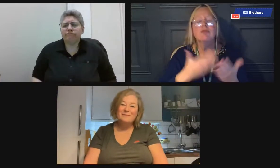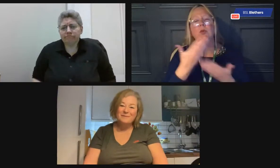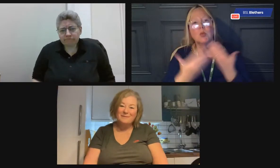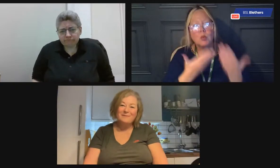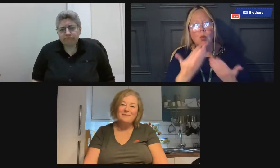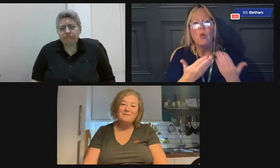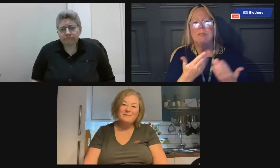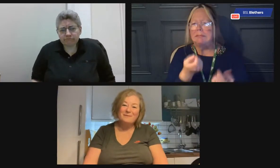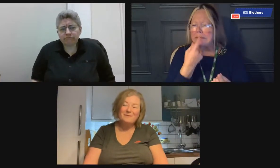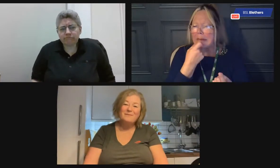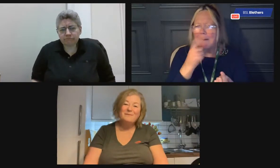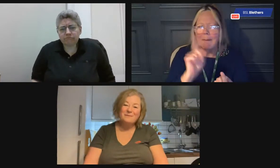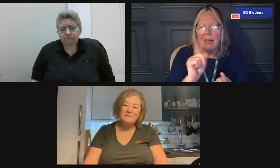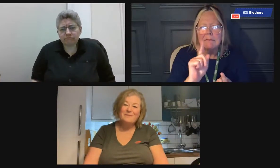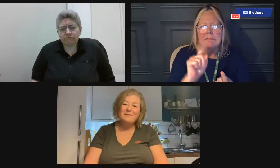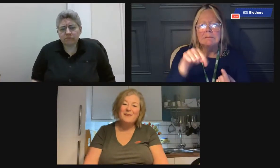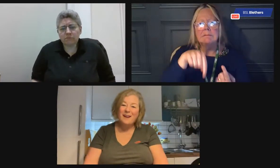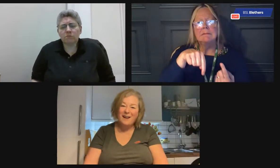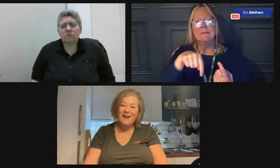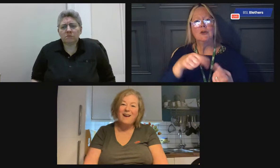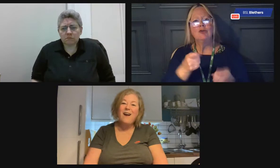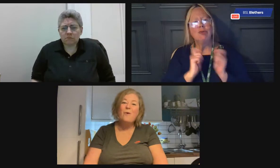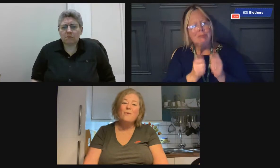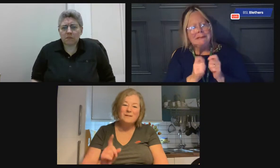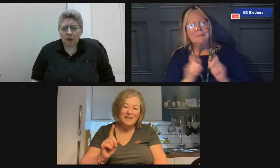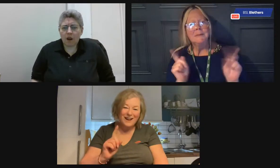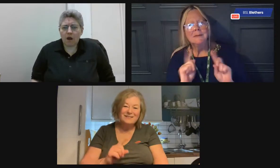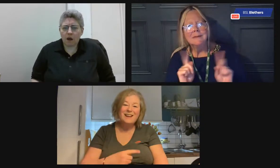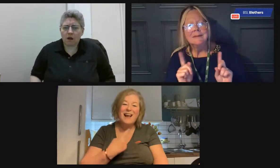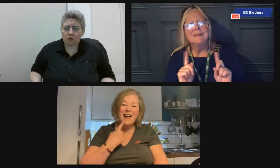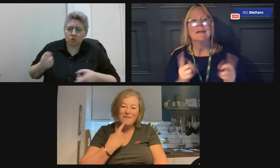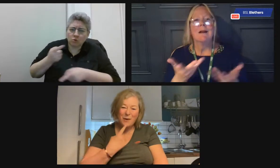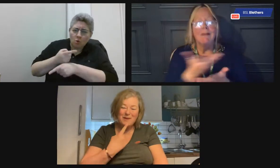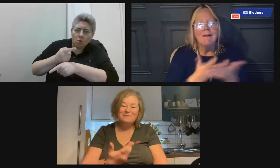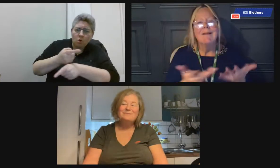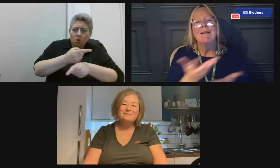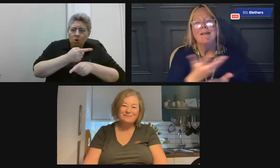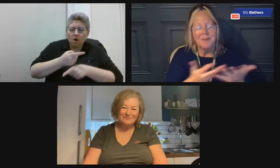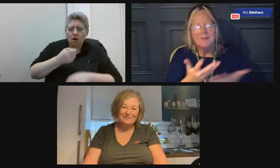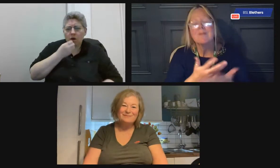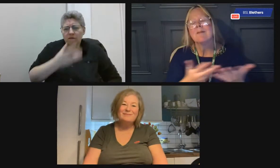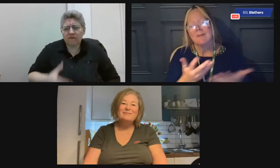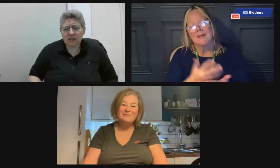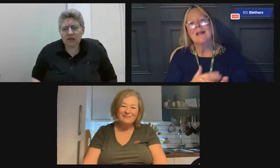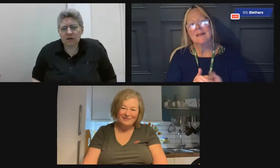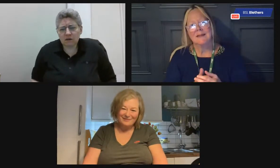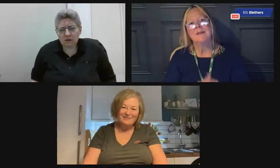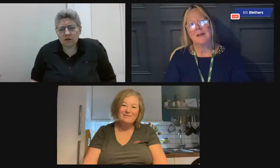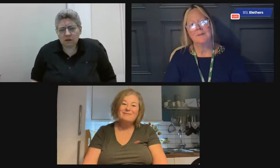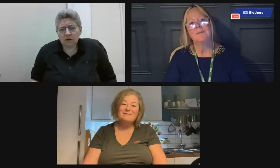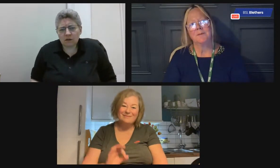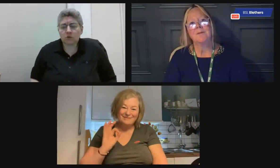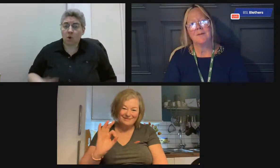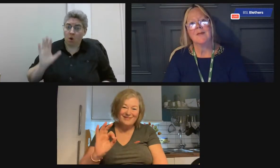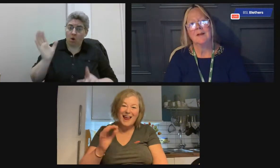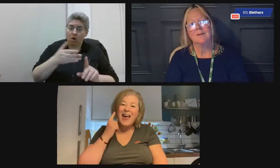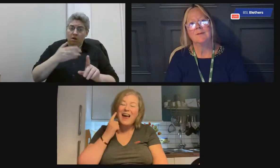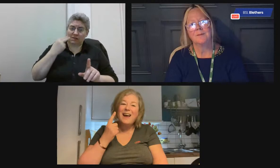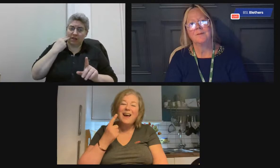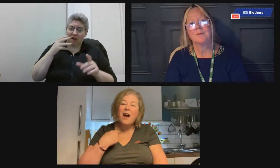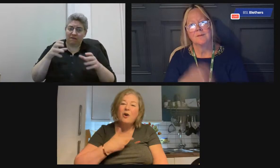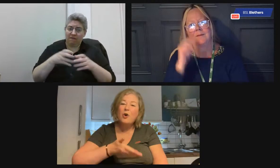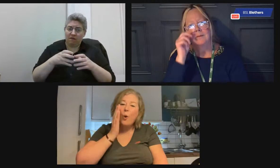to share your experiences, to share your stories, to talk about your medication, your treatment, what tablets you're on, that kind of That's discussion.